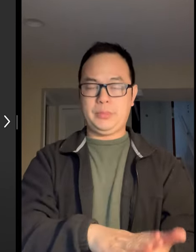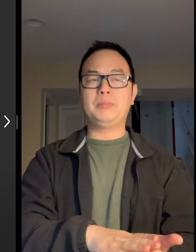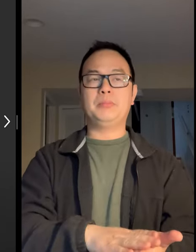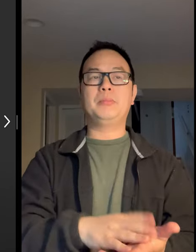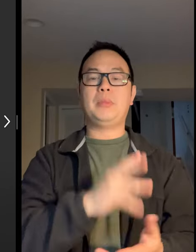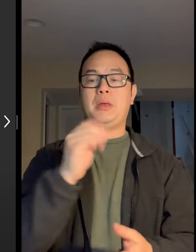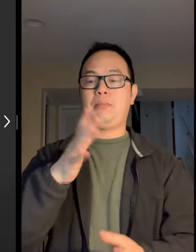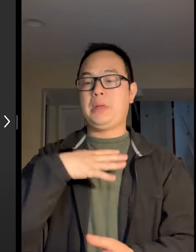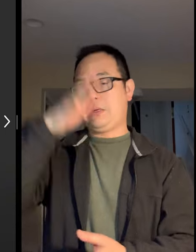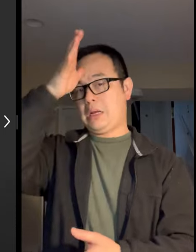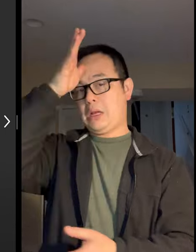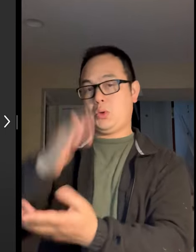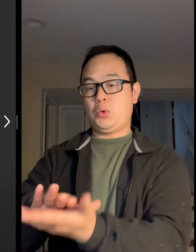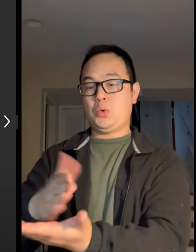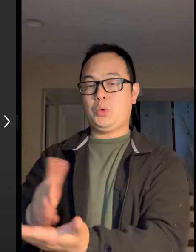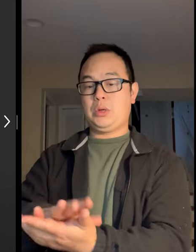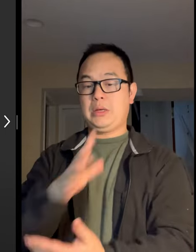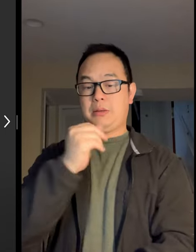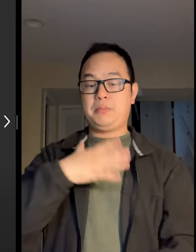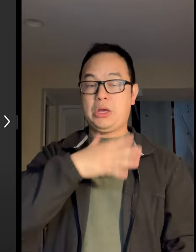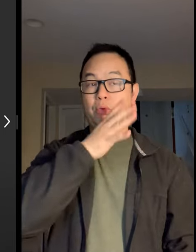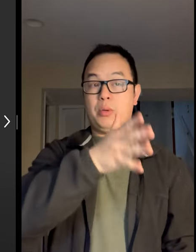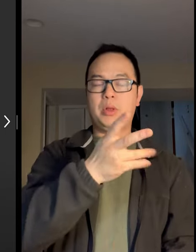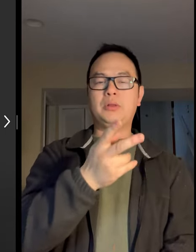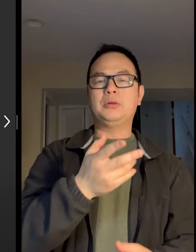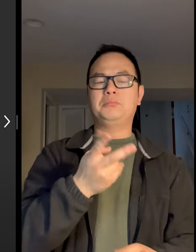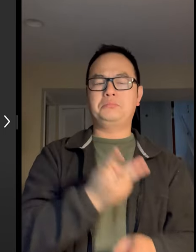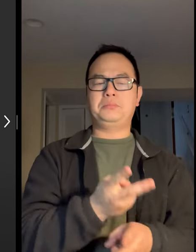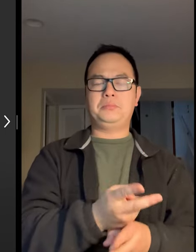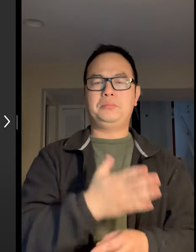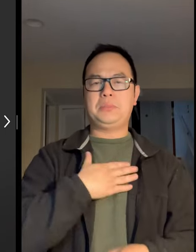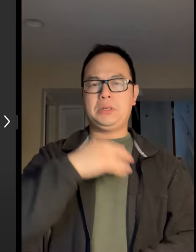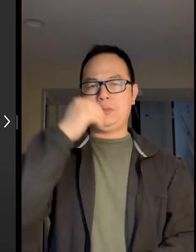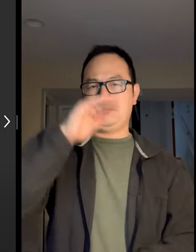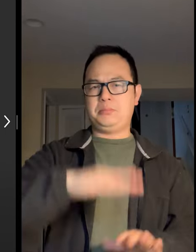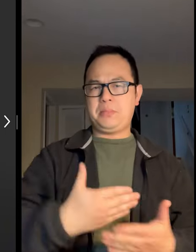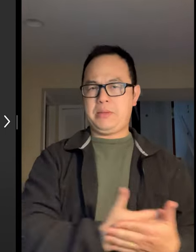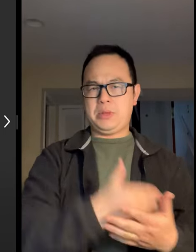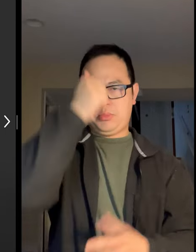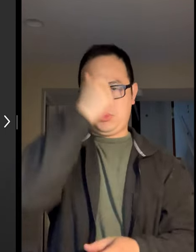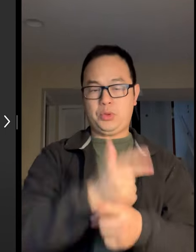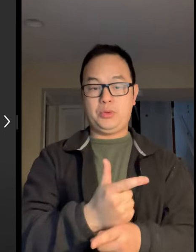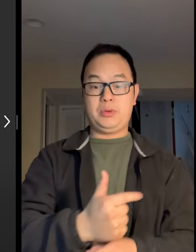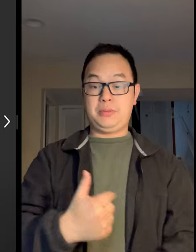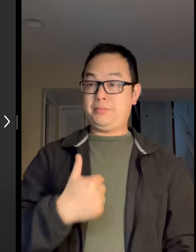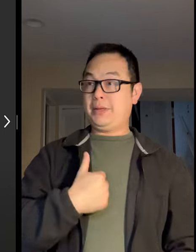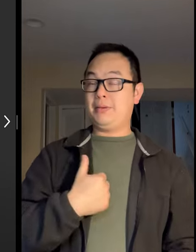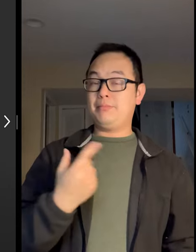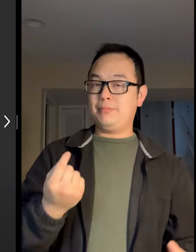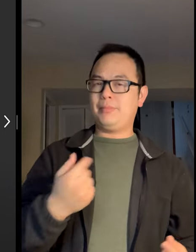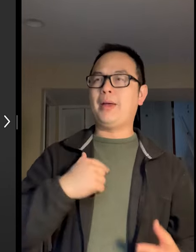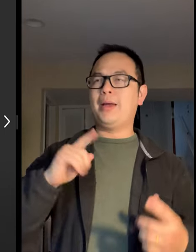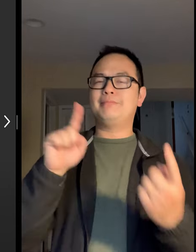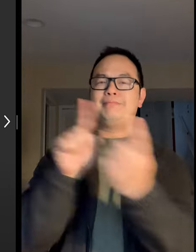baby brother. Me, I greet our guests. I like that. Everyone calls me Sungji.